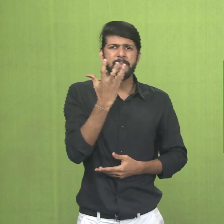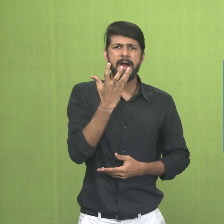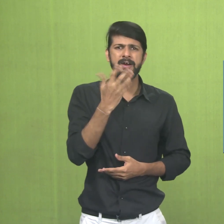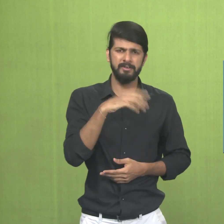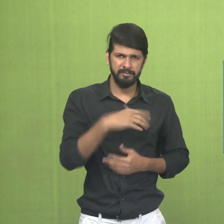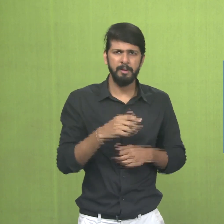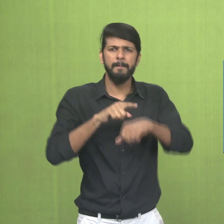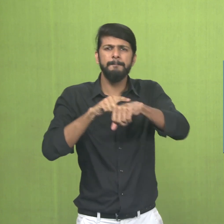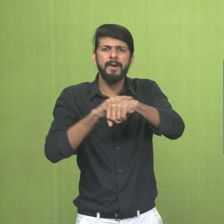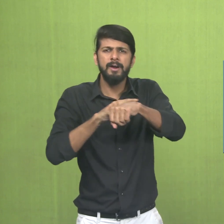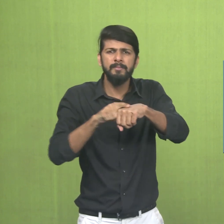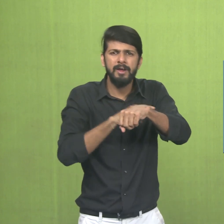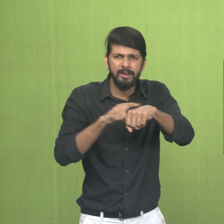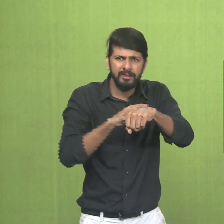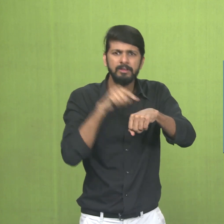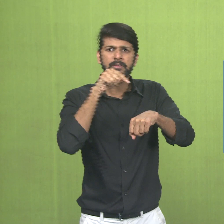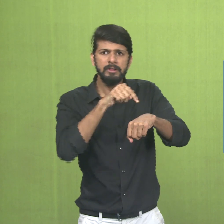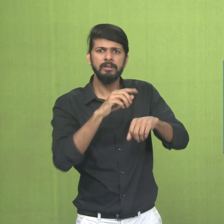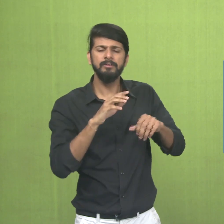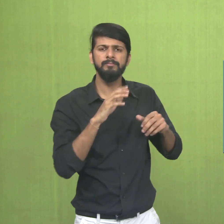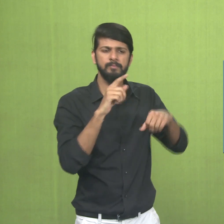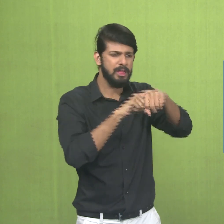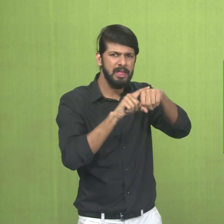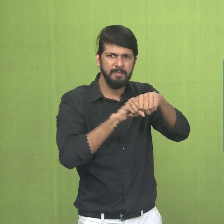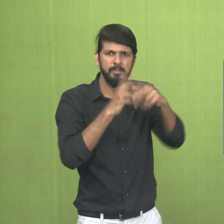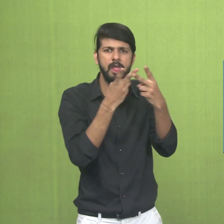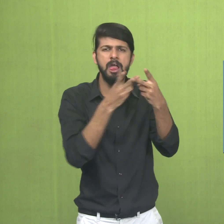red, ochre and brown shades.